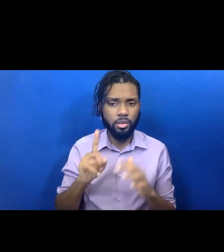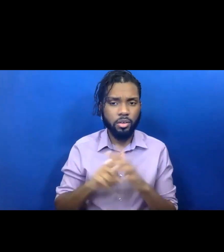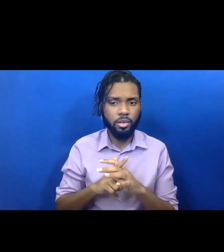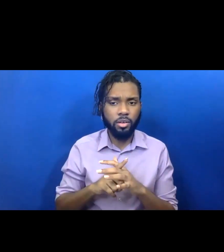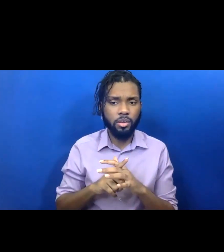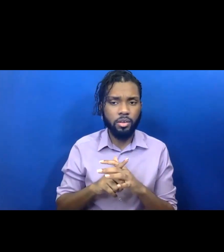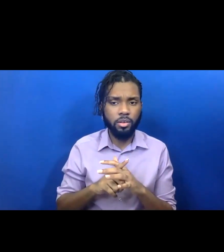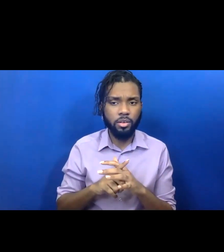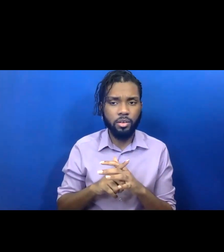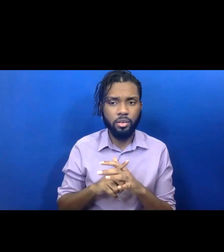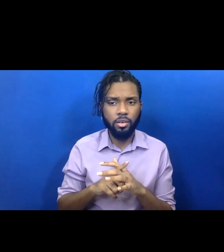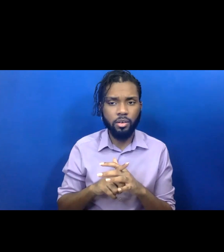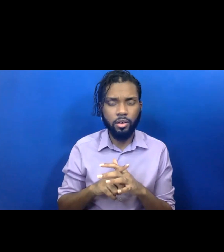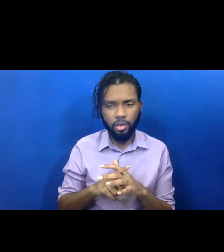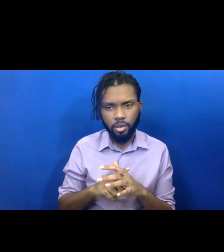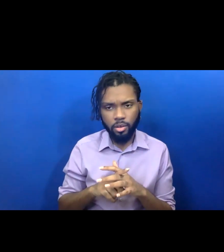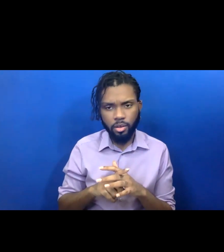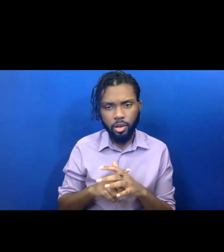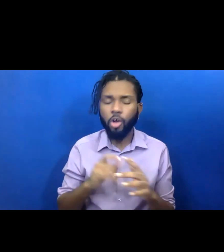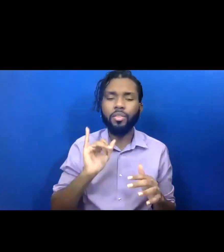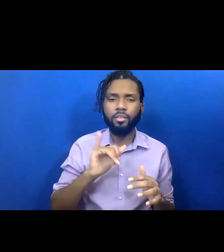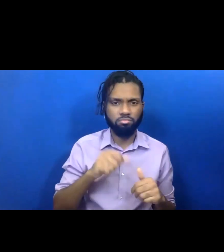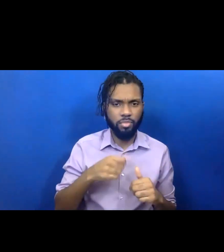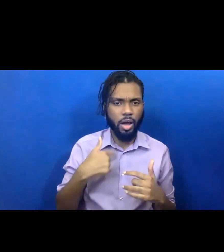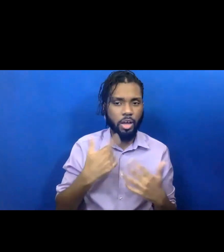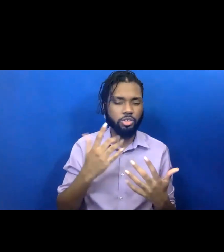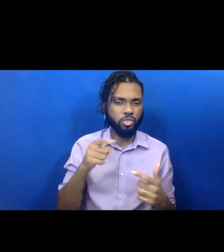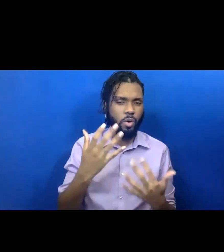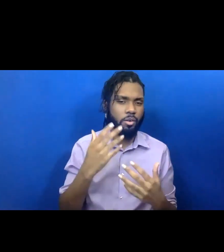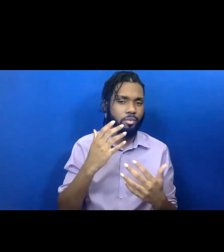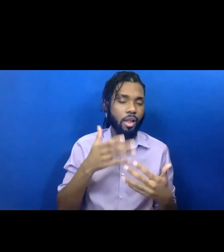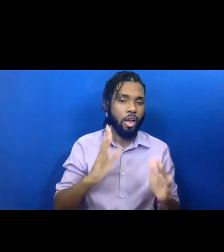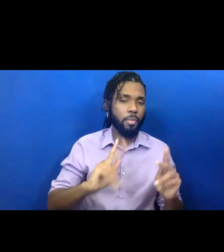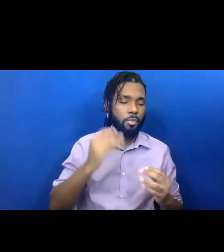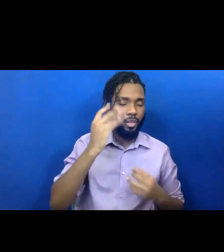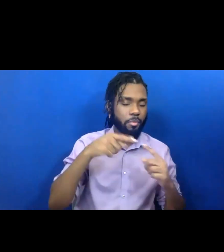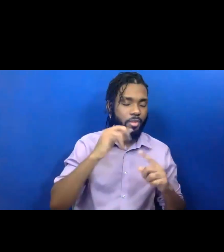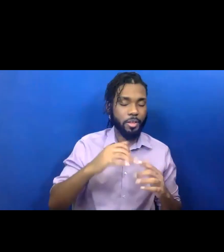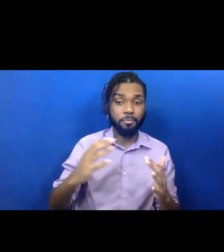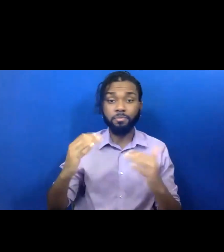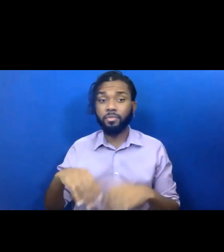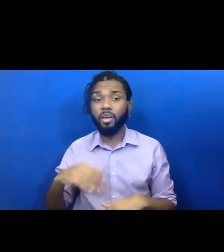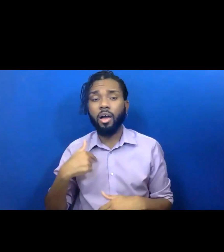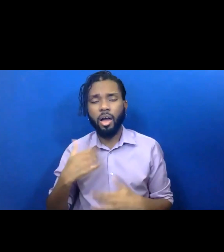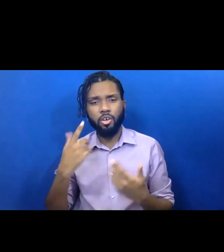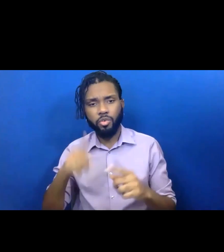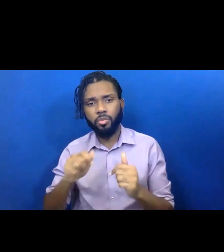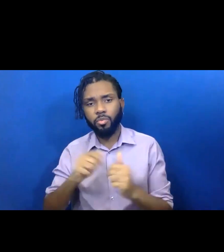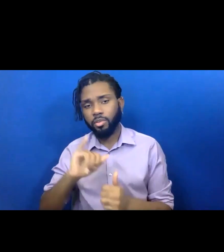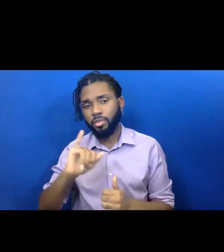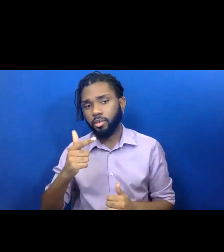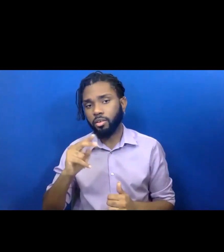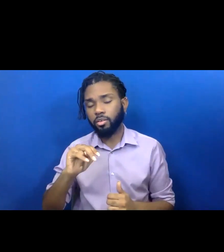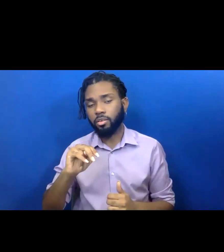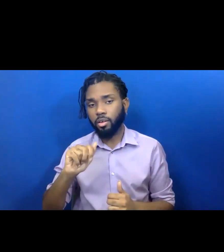out. So I just want to give people a chance to think about it. I agree with Ignacio about the increasing participation of junior faculty